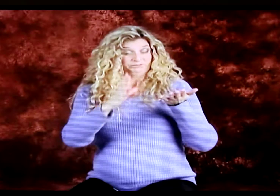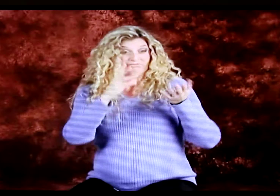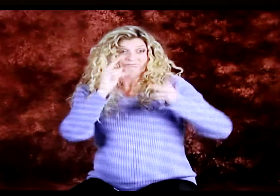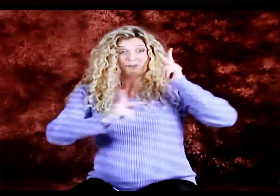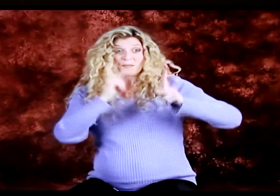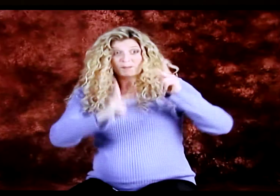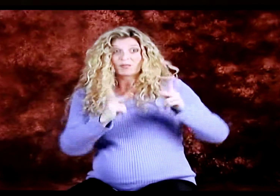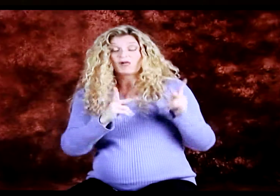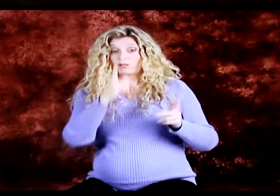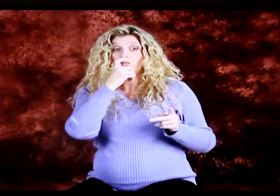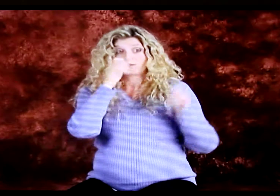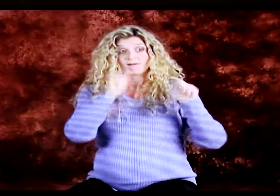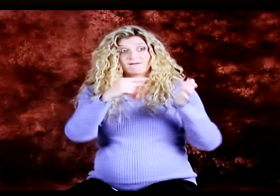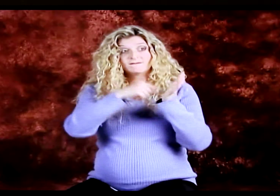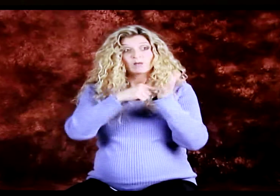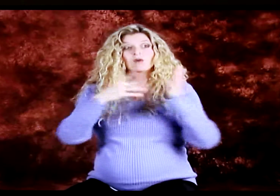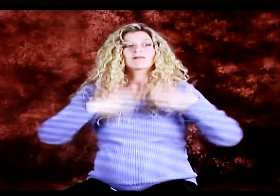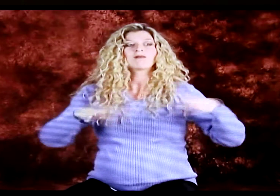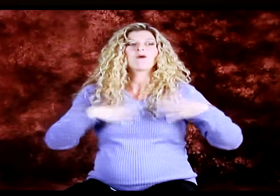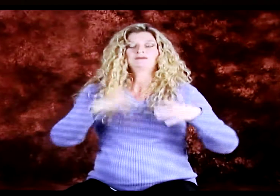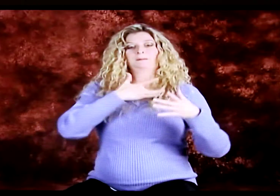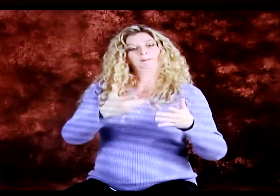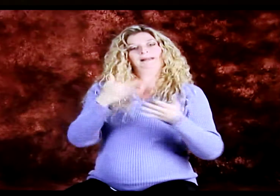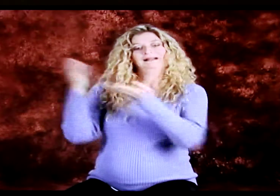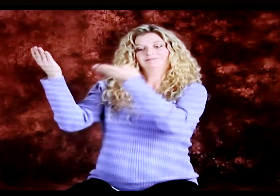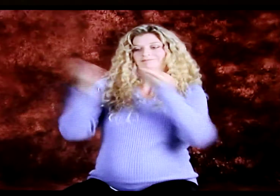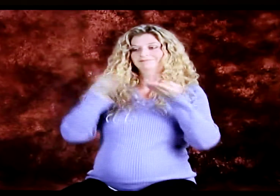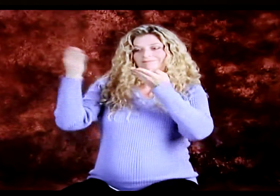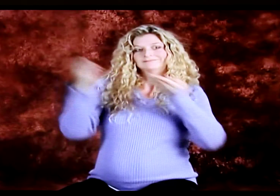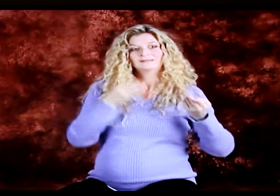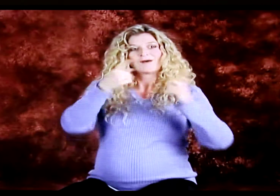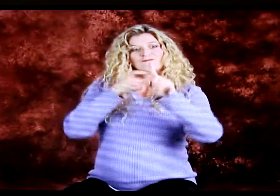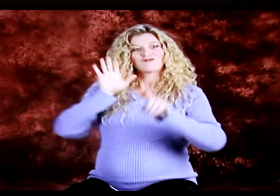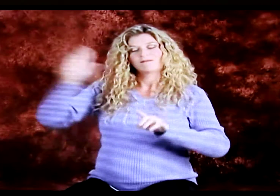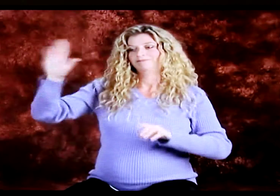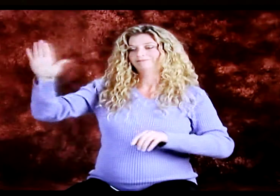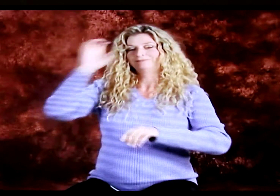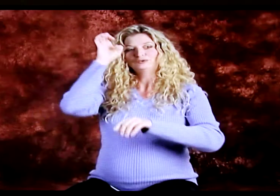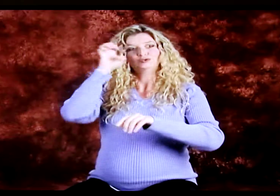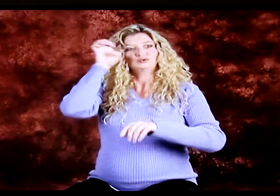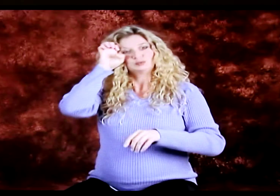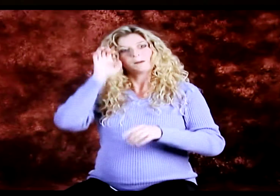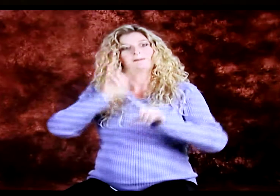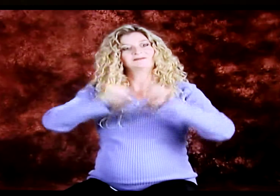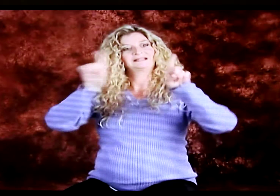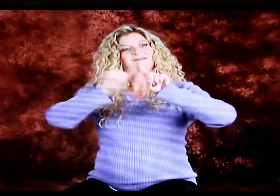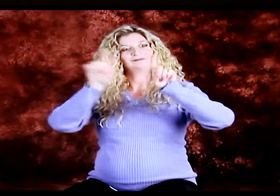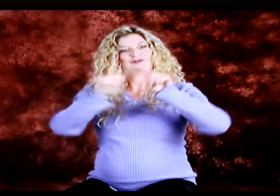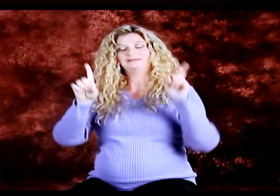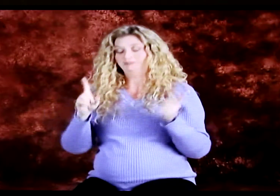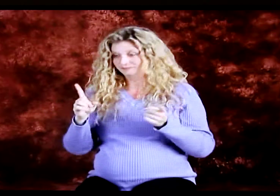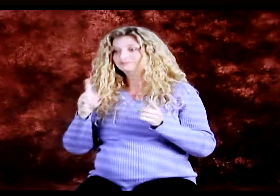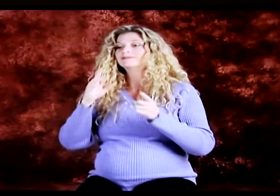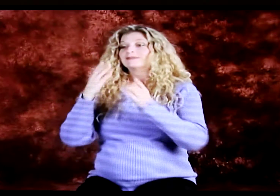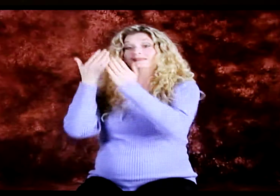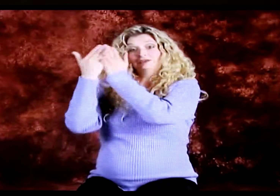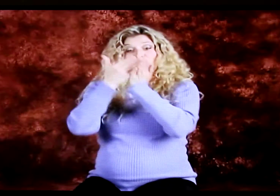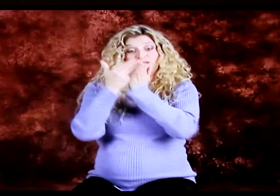fancy clothing or not was a big question. You know, the people from England that could, you know, they would get all these things